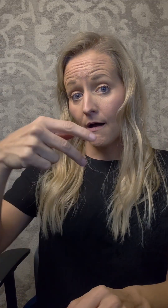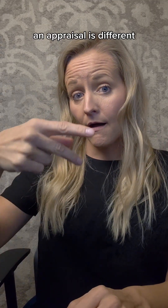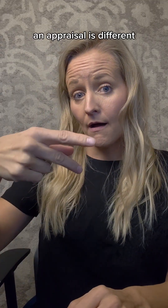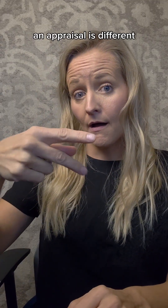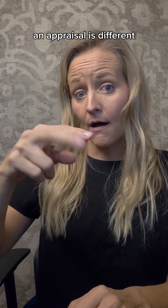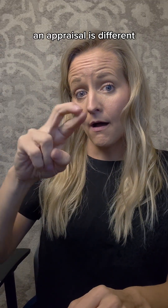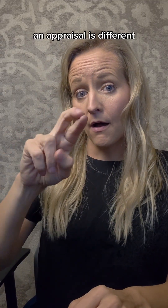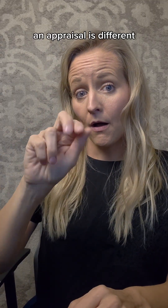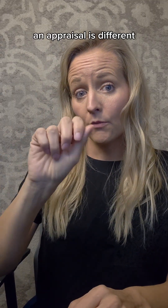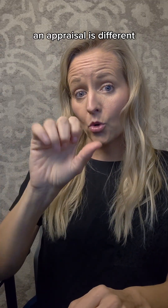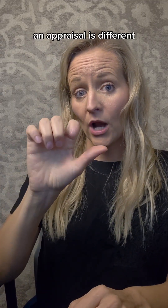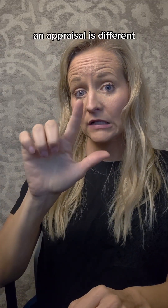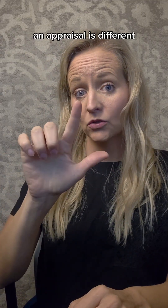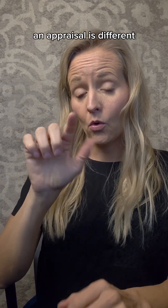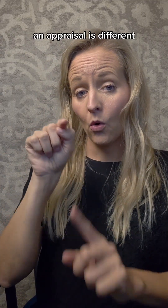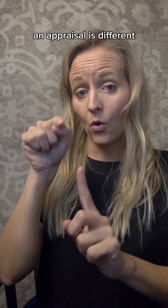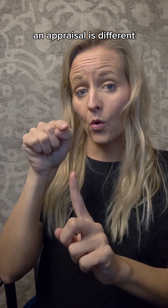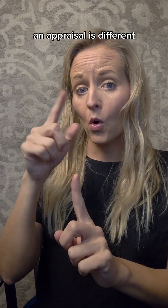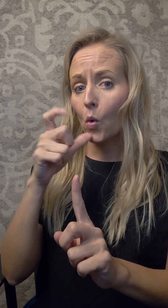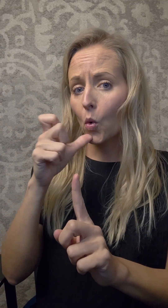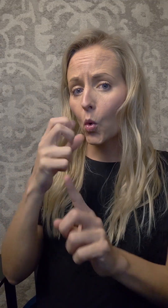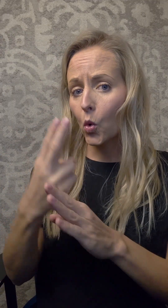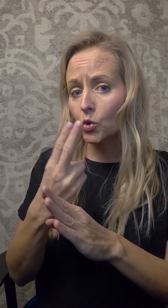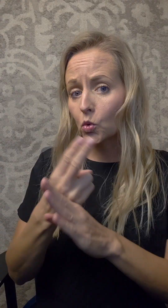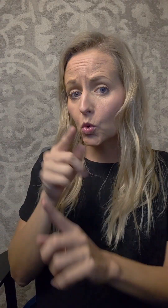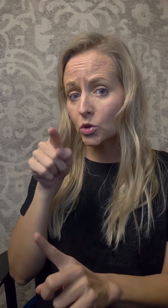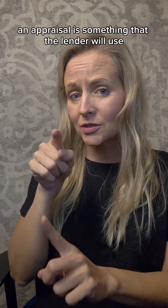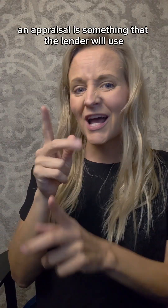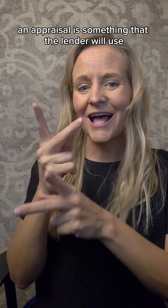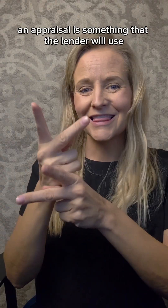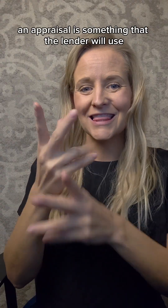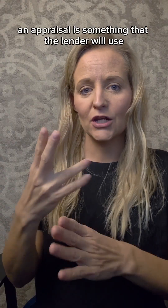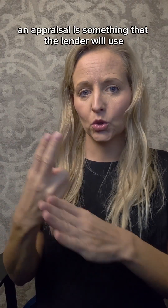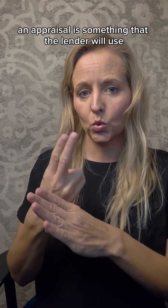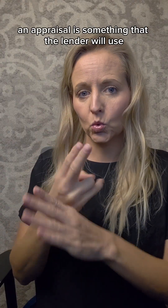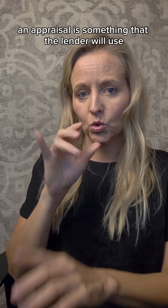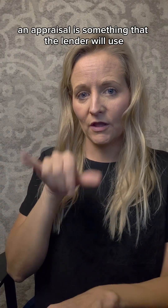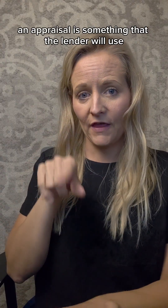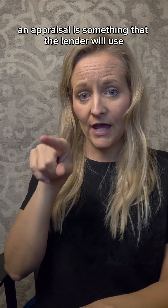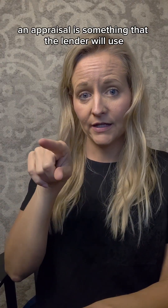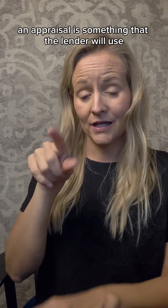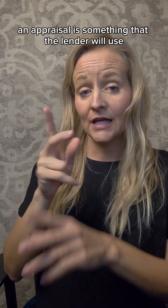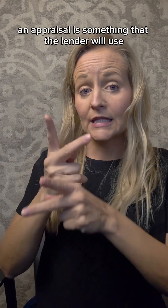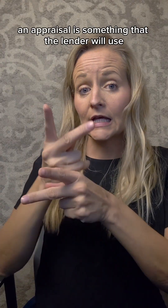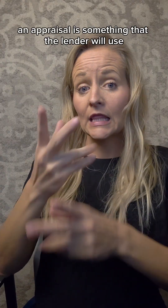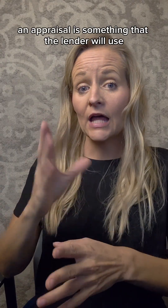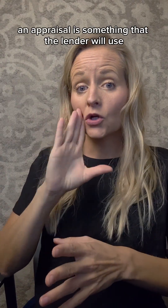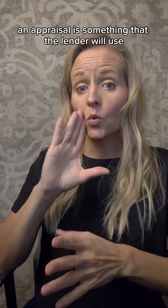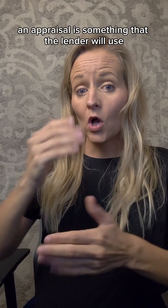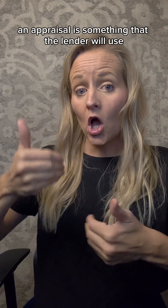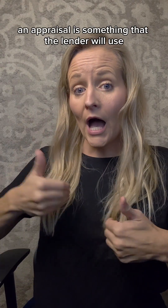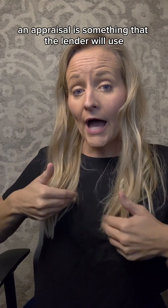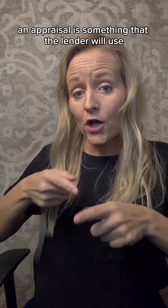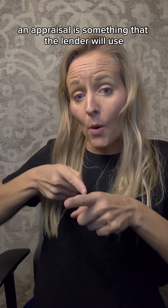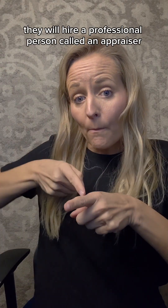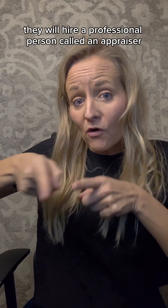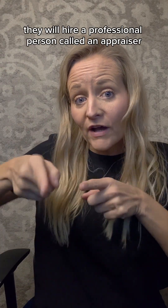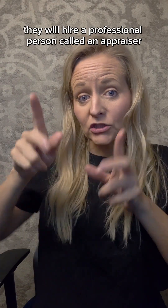An appraisal is different. An appraisal is something that the lender will use. They will hire